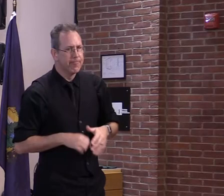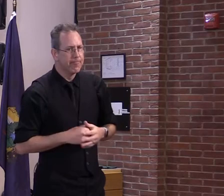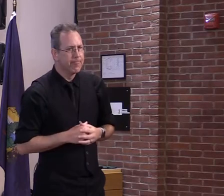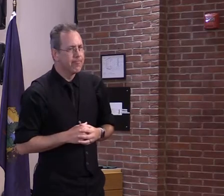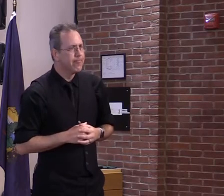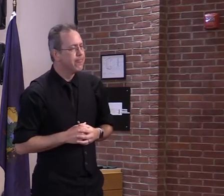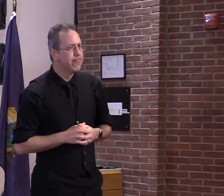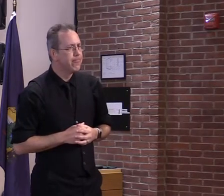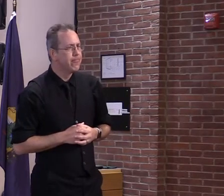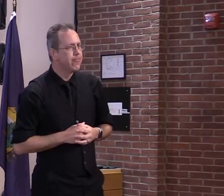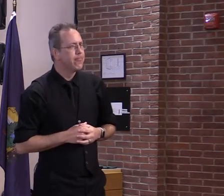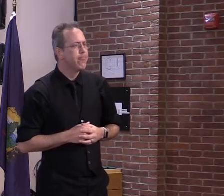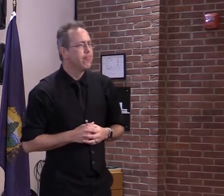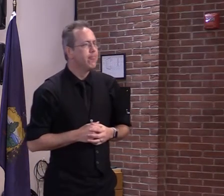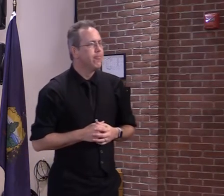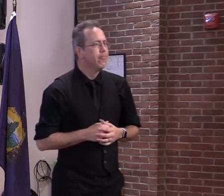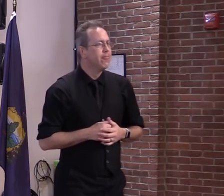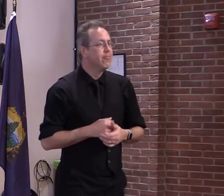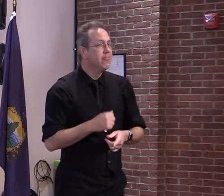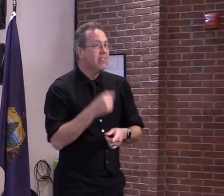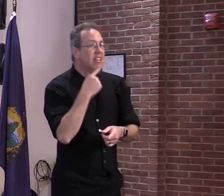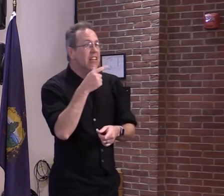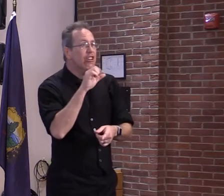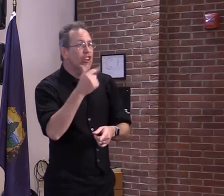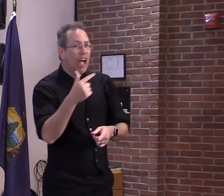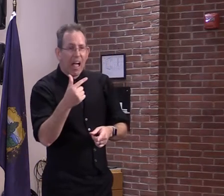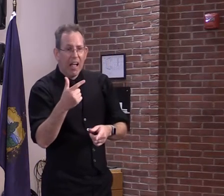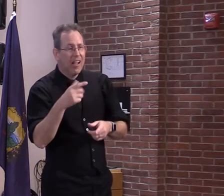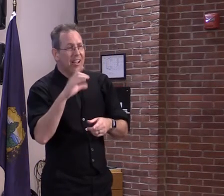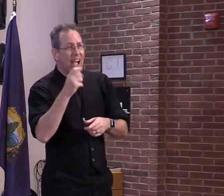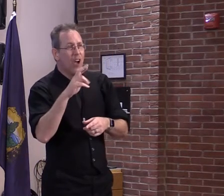Greg, I can see you on there, and it says you're unmuted, but we can't hear you.